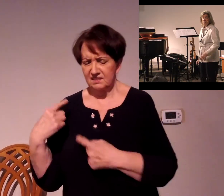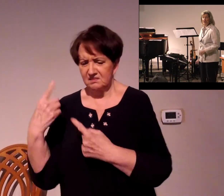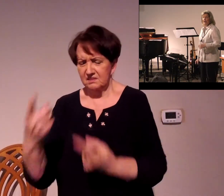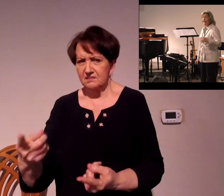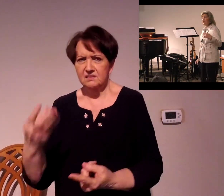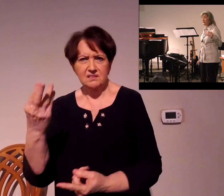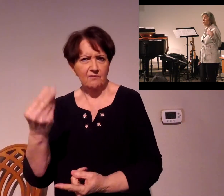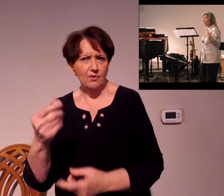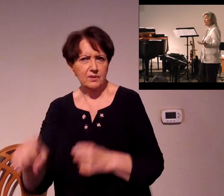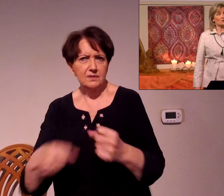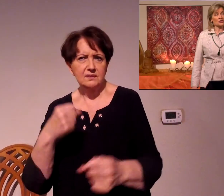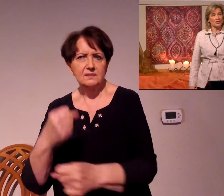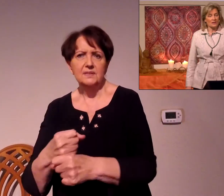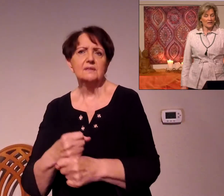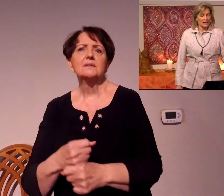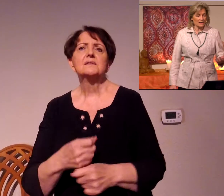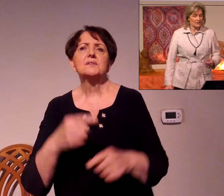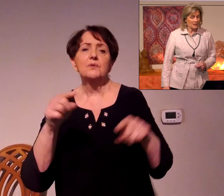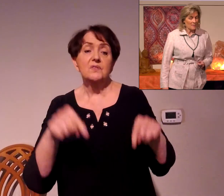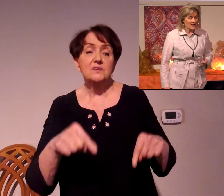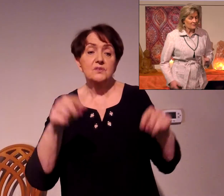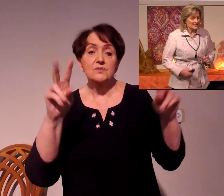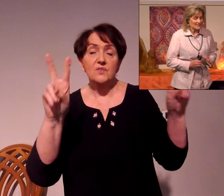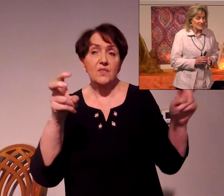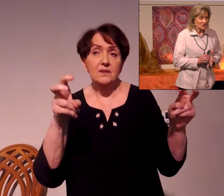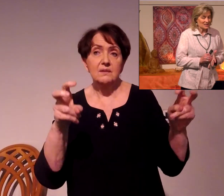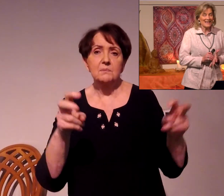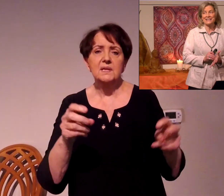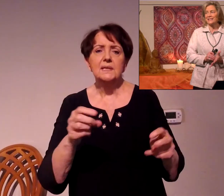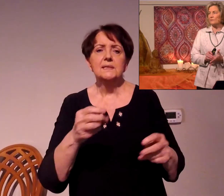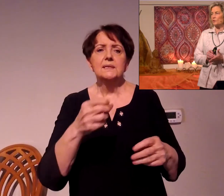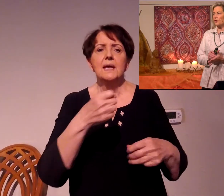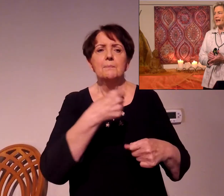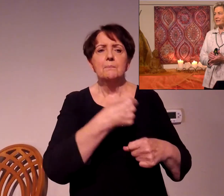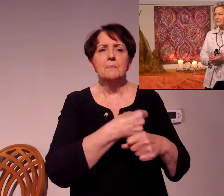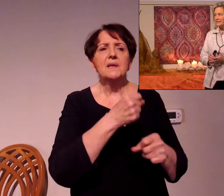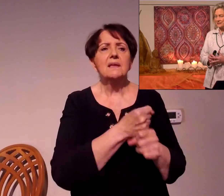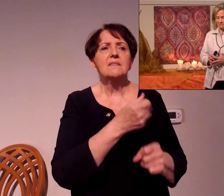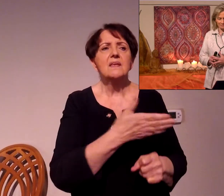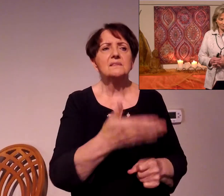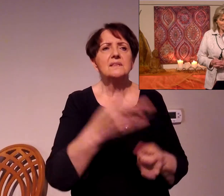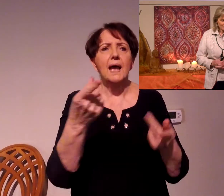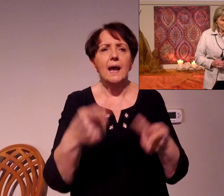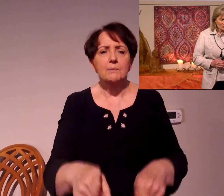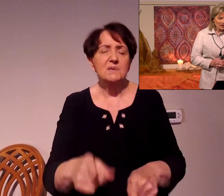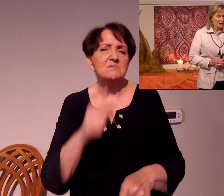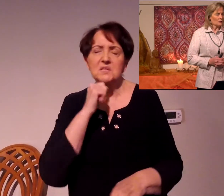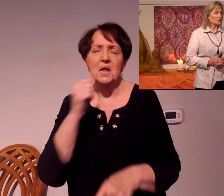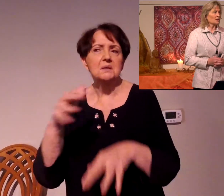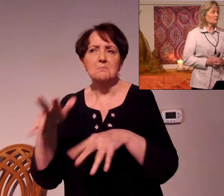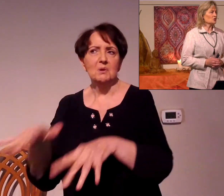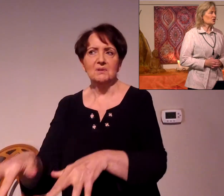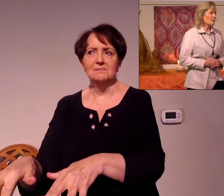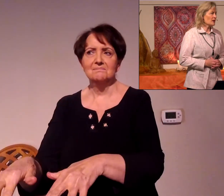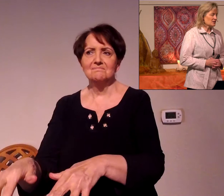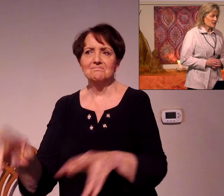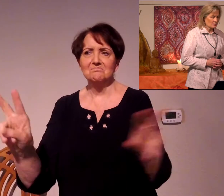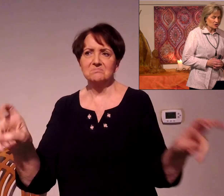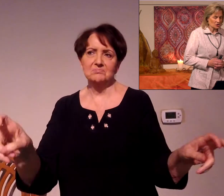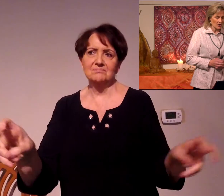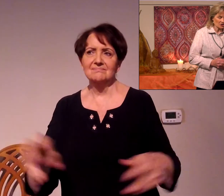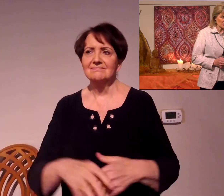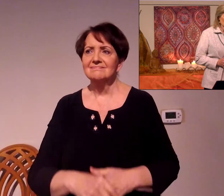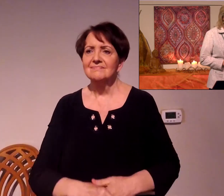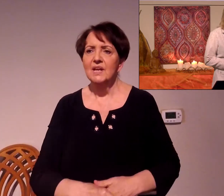years. And so this year's theme is Manifestation Isn't Miraculous. We're going to give you